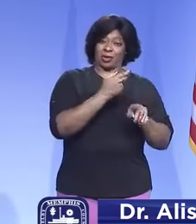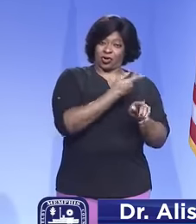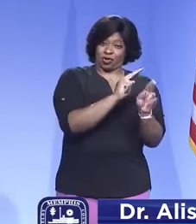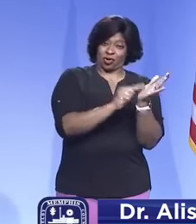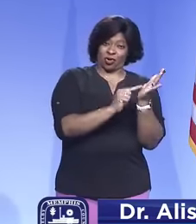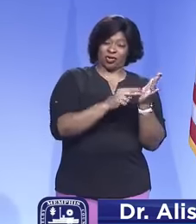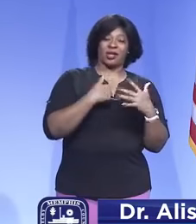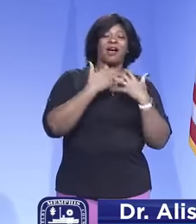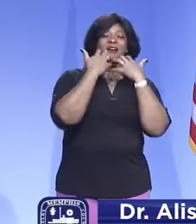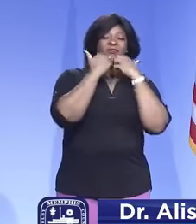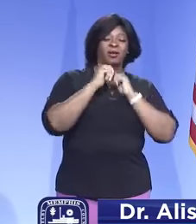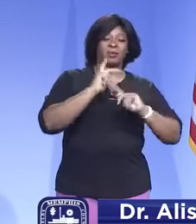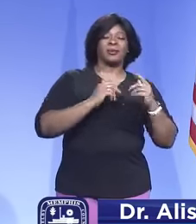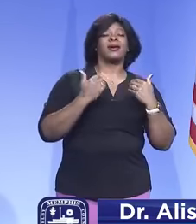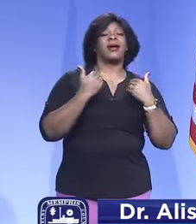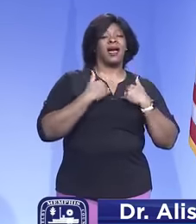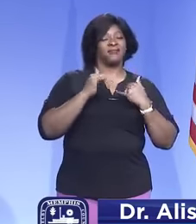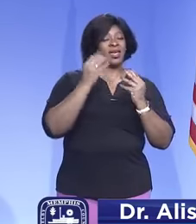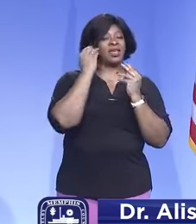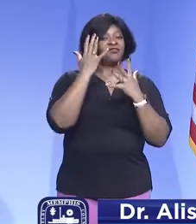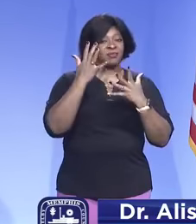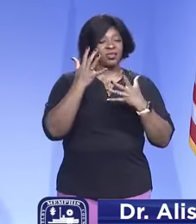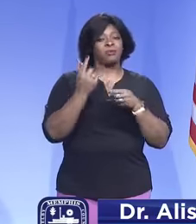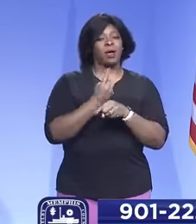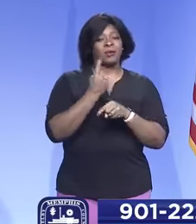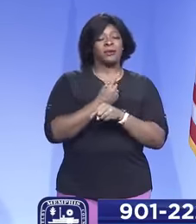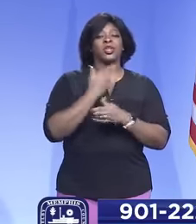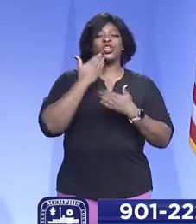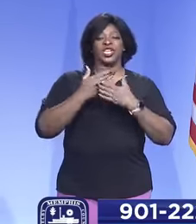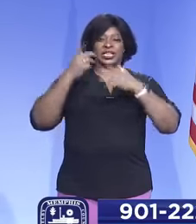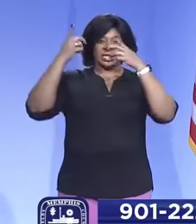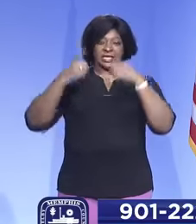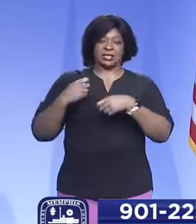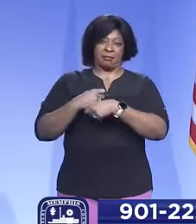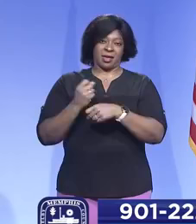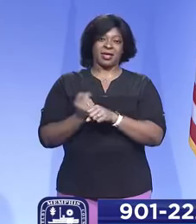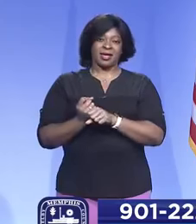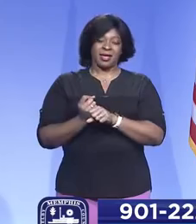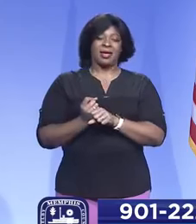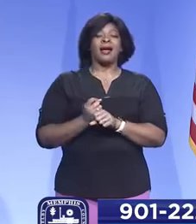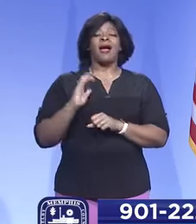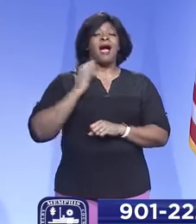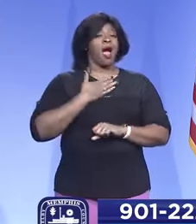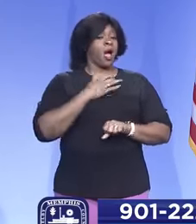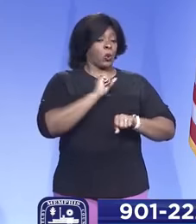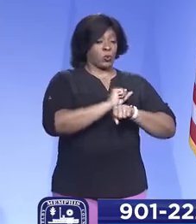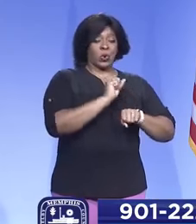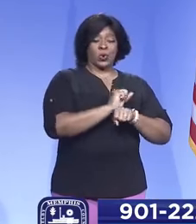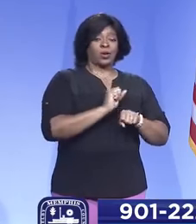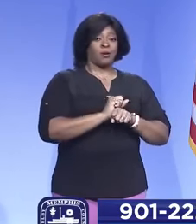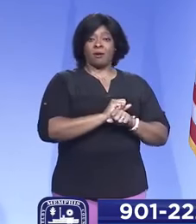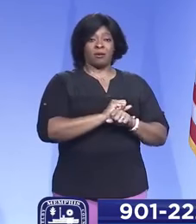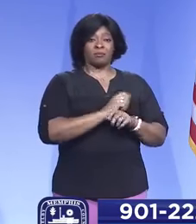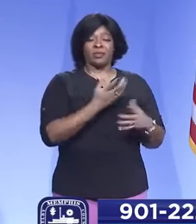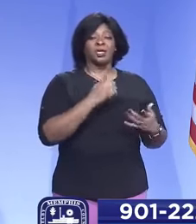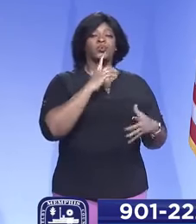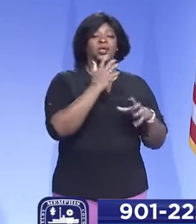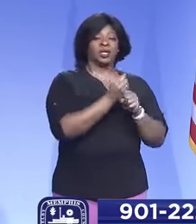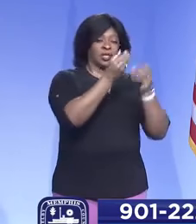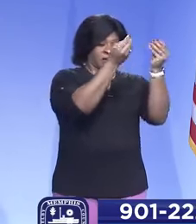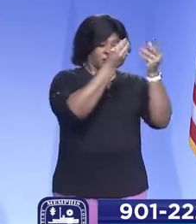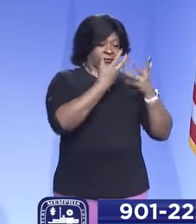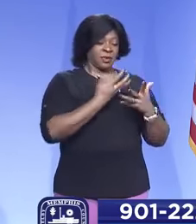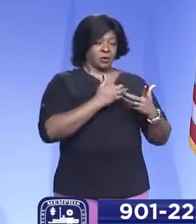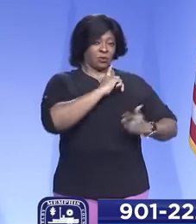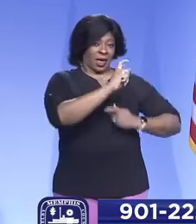really value people having information to make an informed decision. So our role collectively is to get information